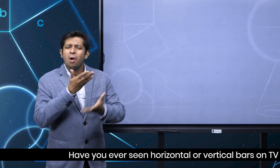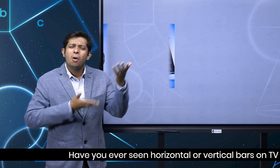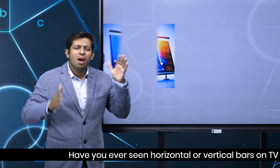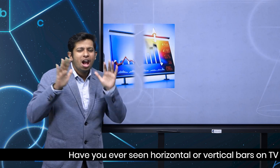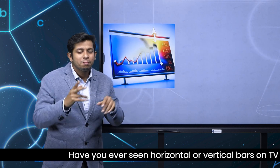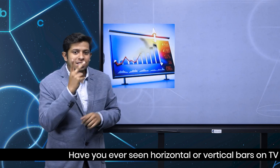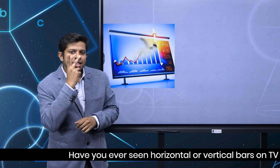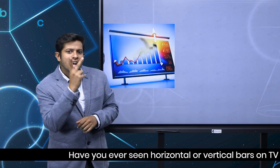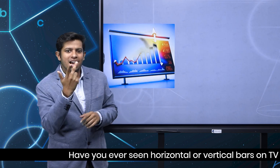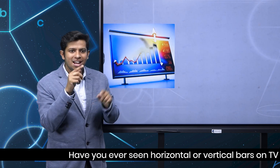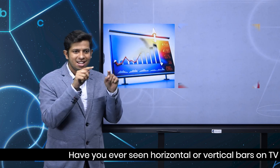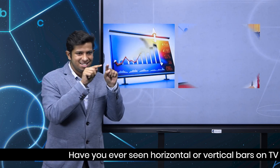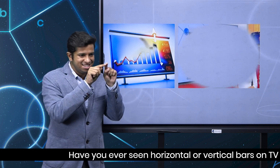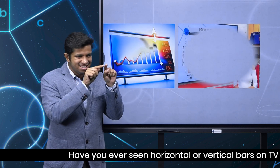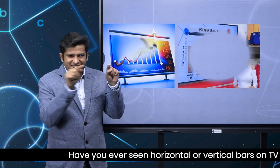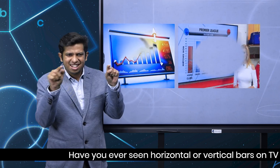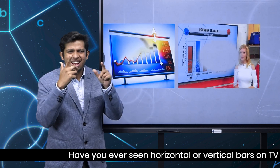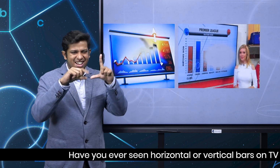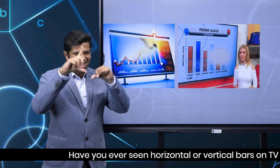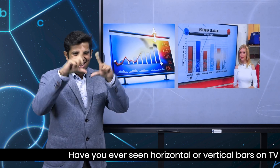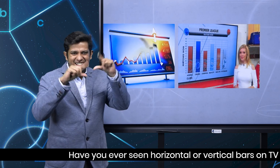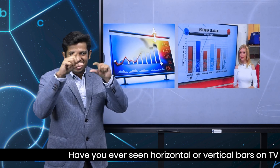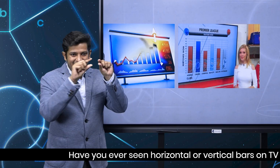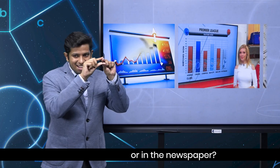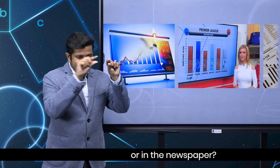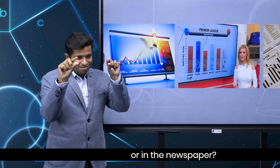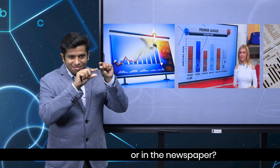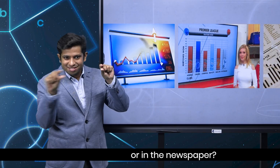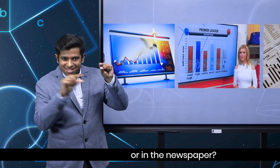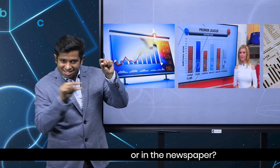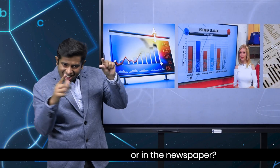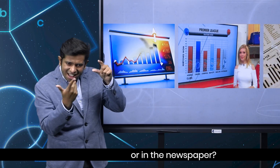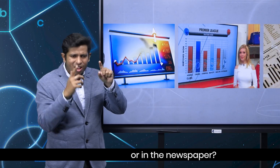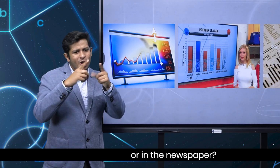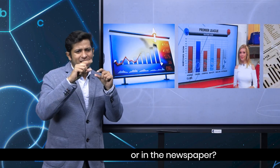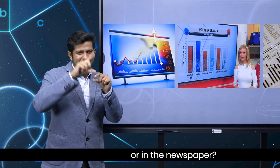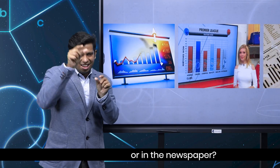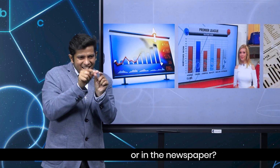Have you ever seen horizontal or vertical bars on TV or in the newspaper?